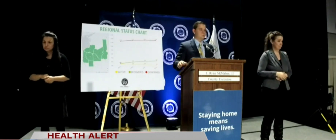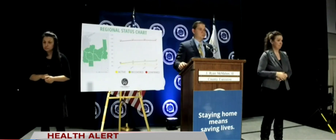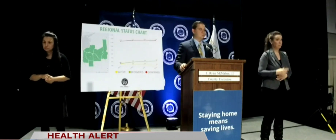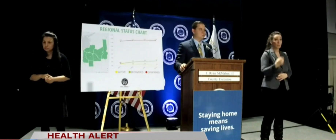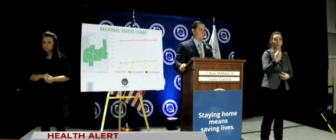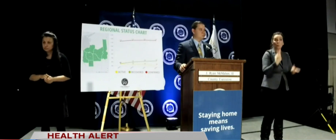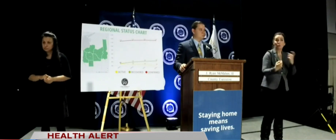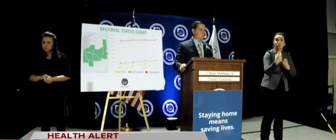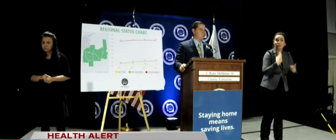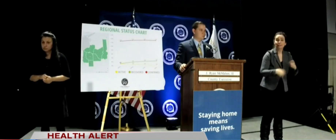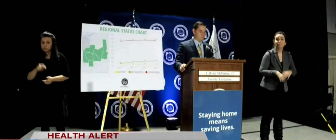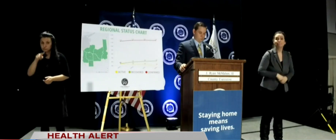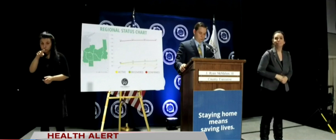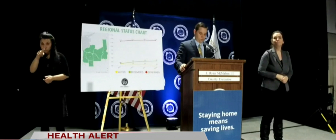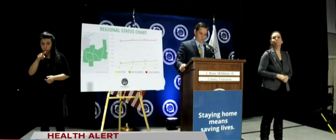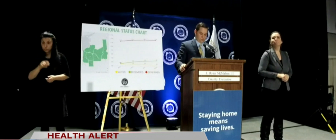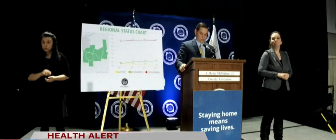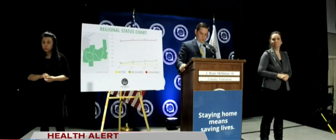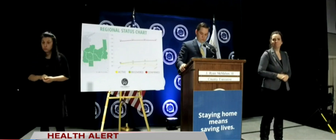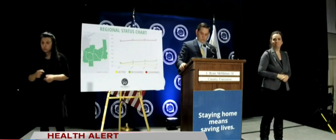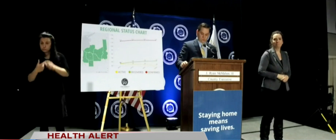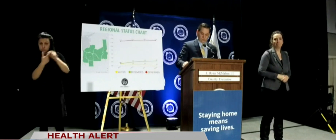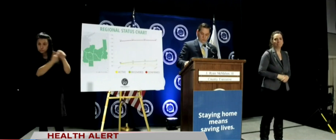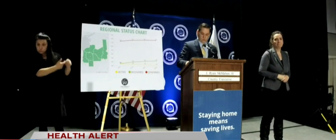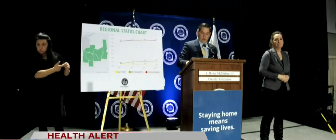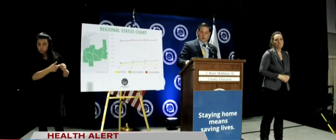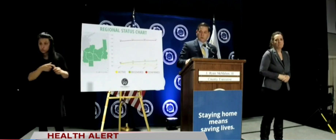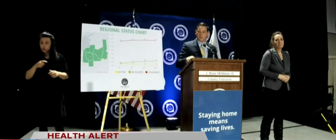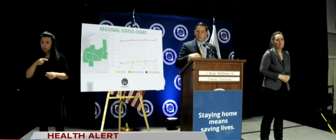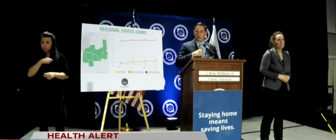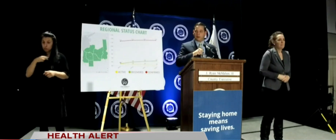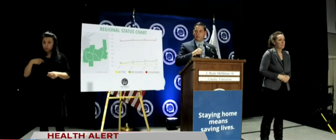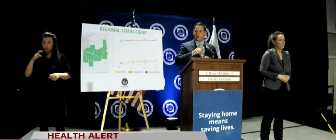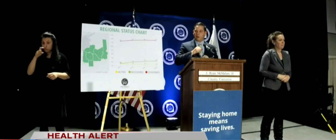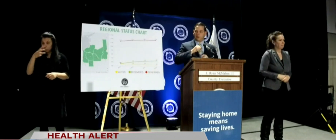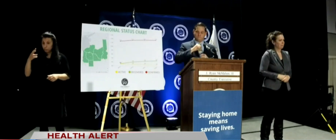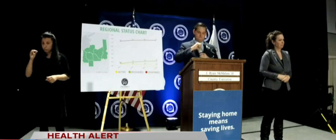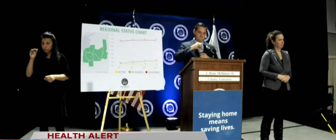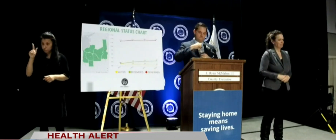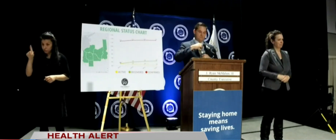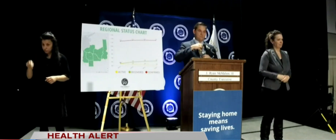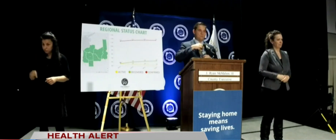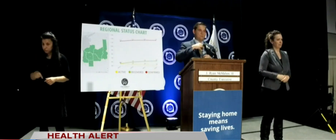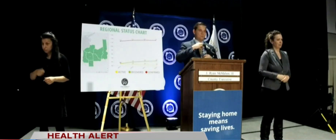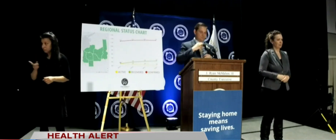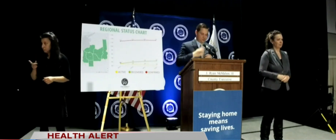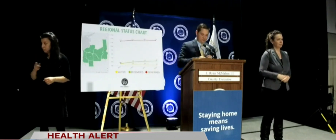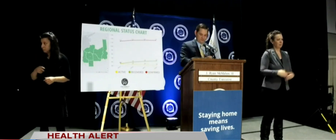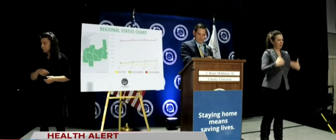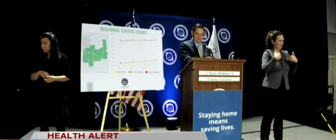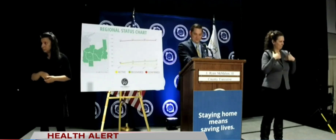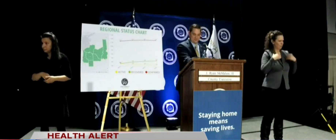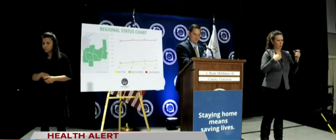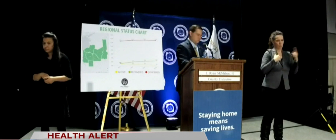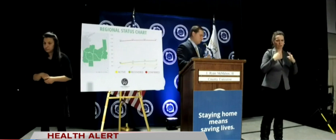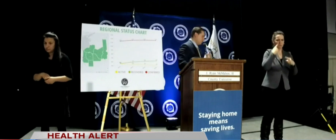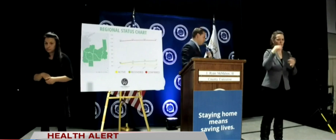I have a question for Dr. Luke, if he doesn't mind coming back up. Doctor, do you mind coming on up?